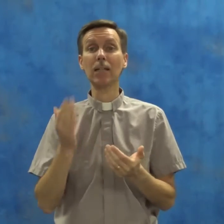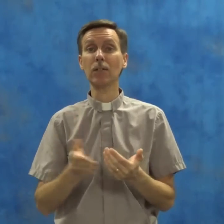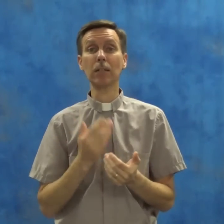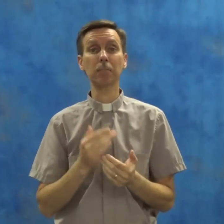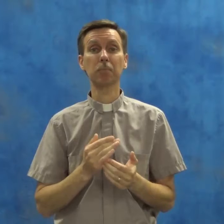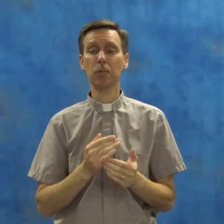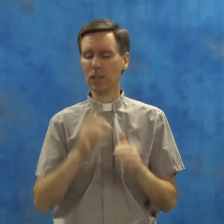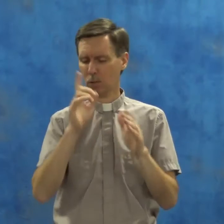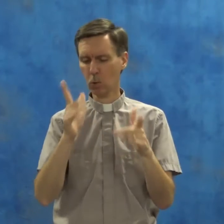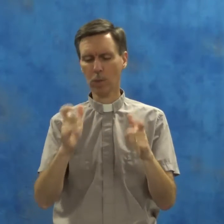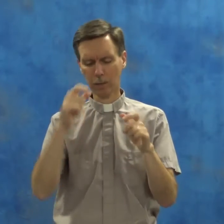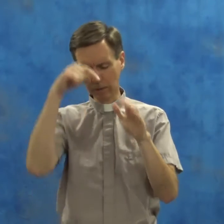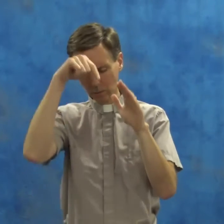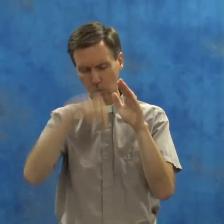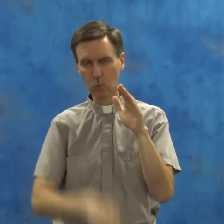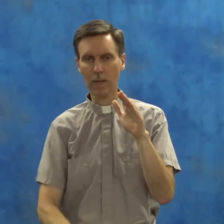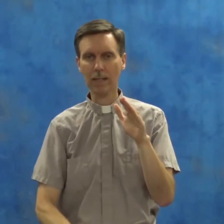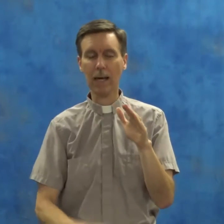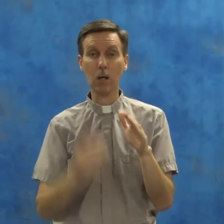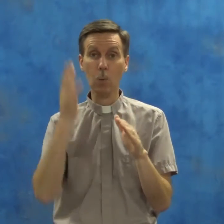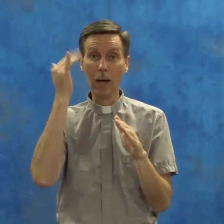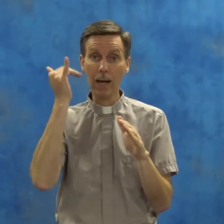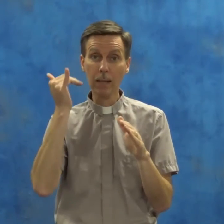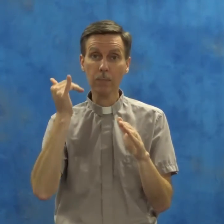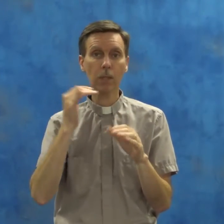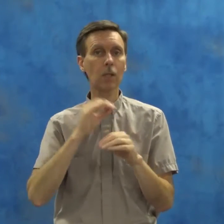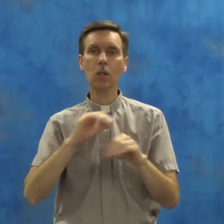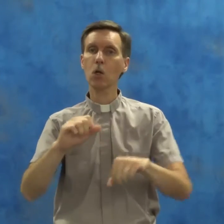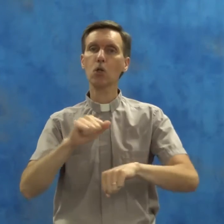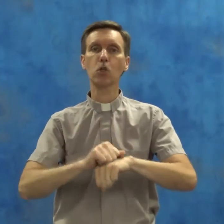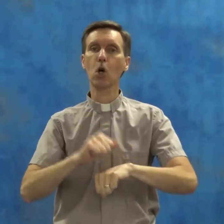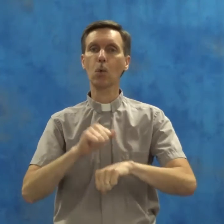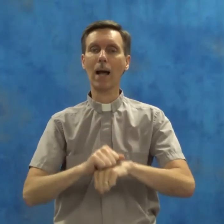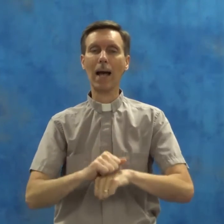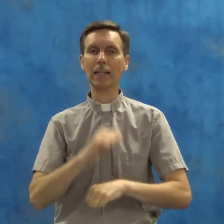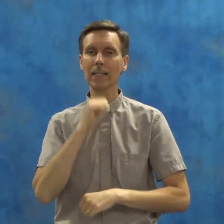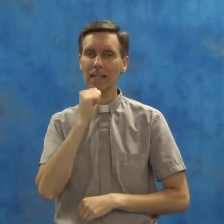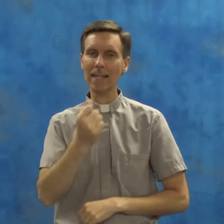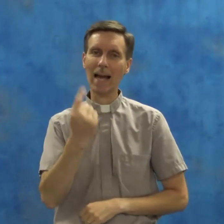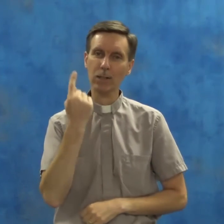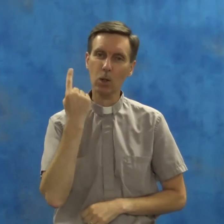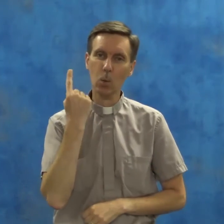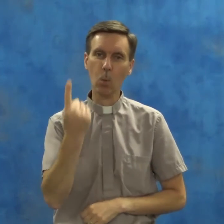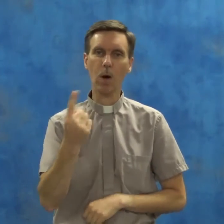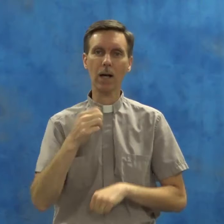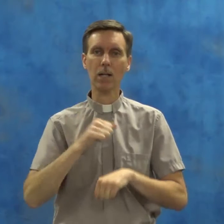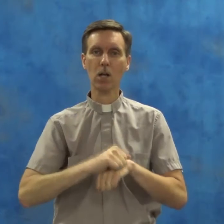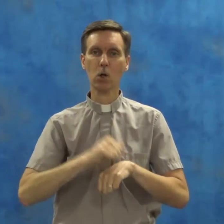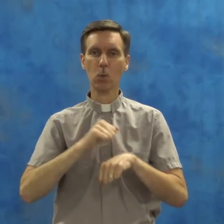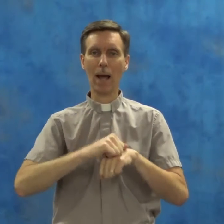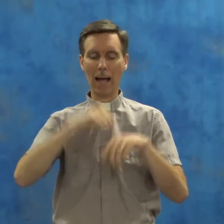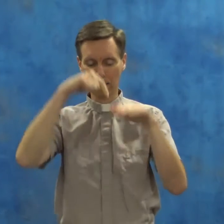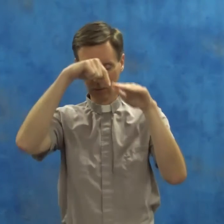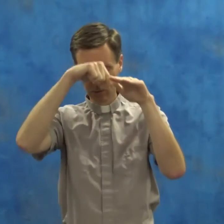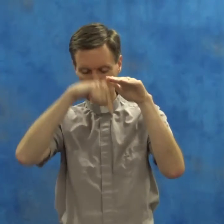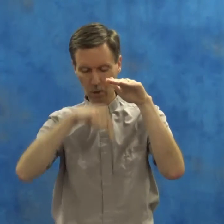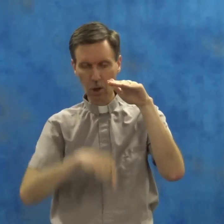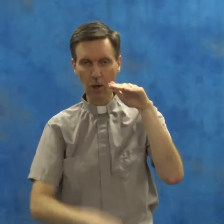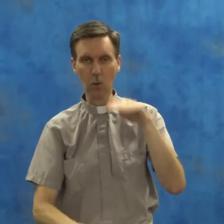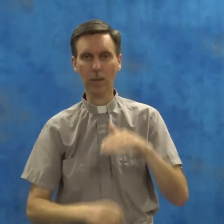Easy, just quickly, straight down. Why? No rocks, not one rock all the way